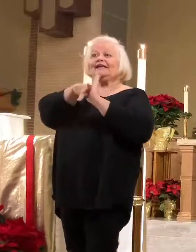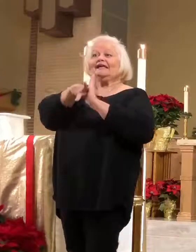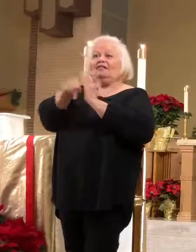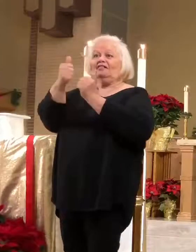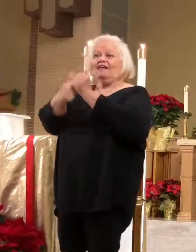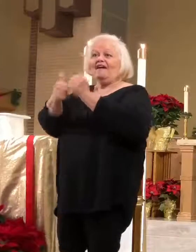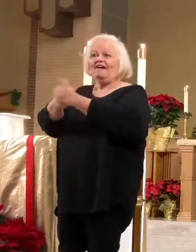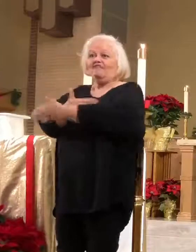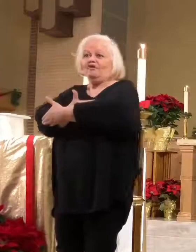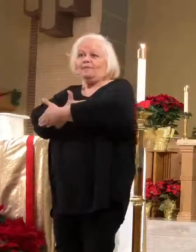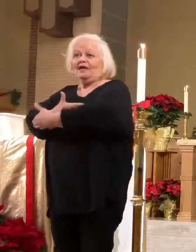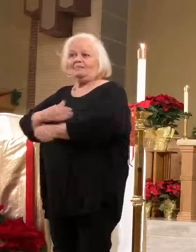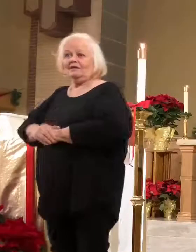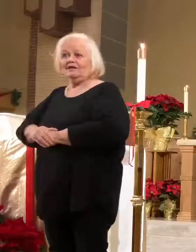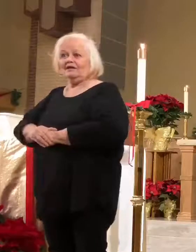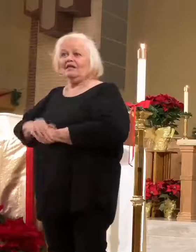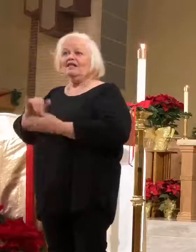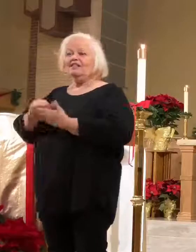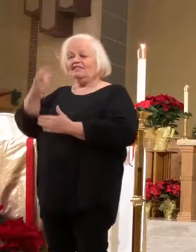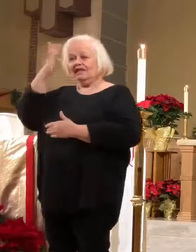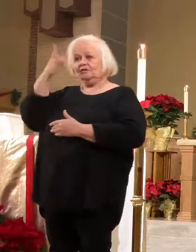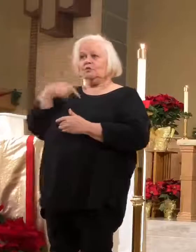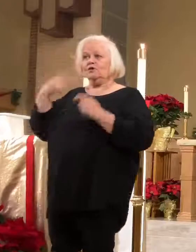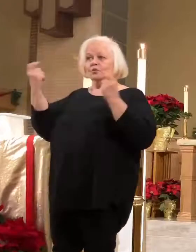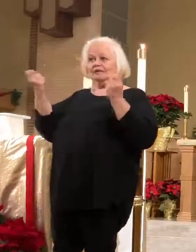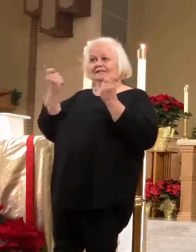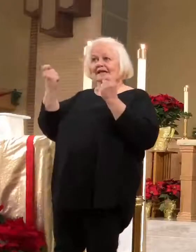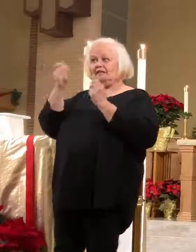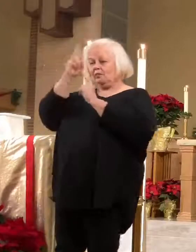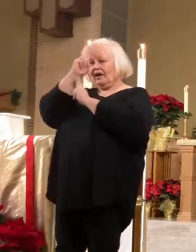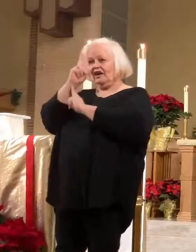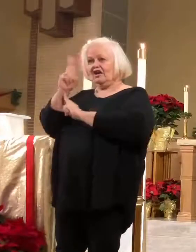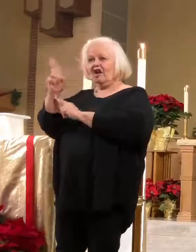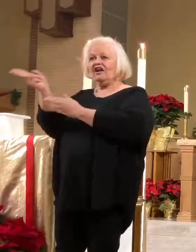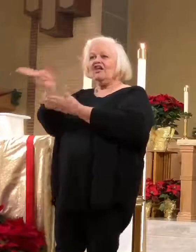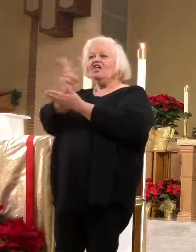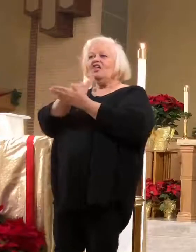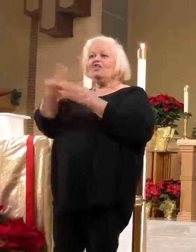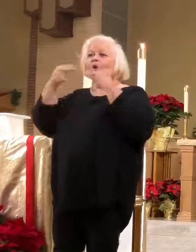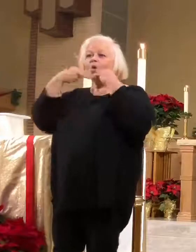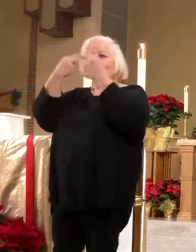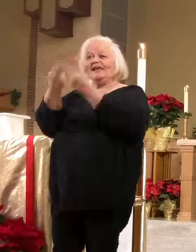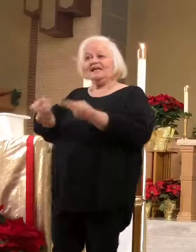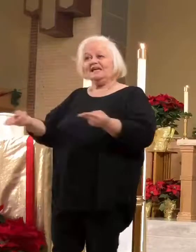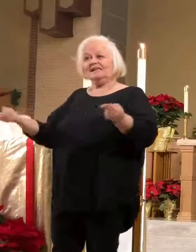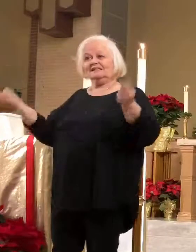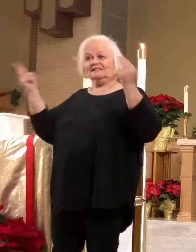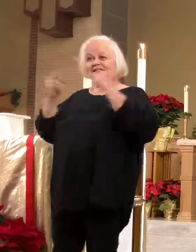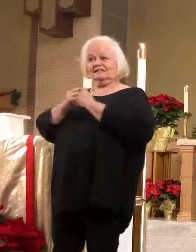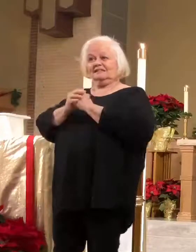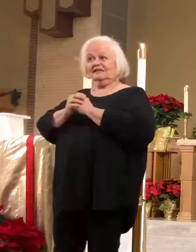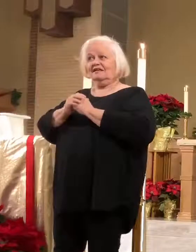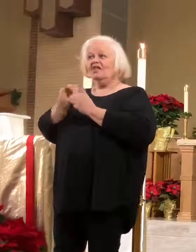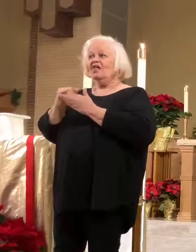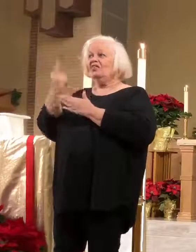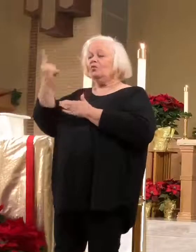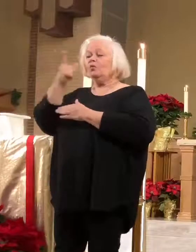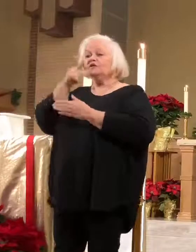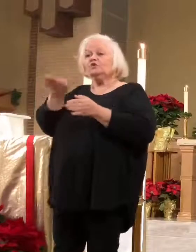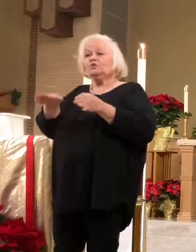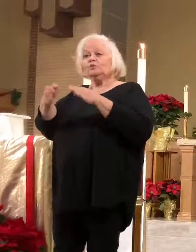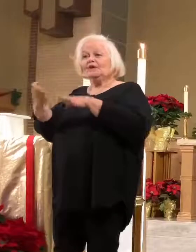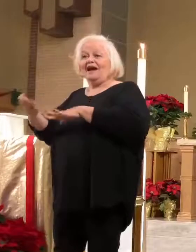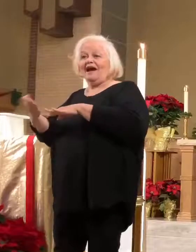baby. That's why we celebrate and honor the holy innocents, the ones that